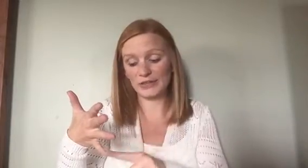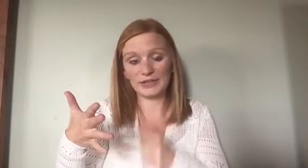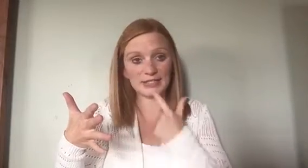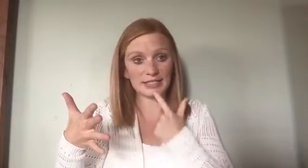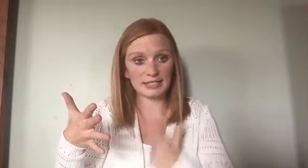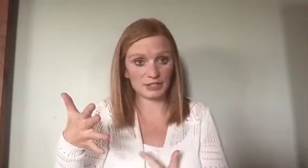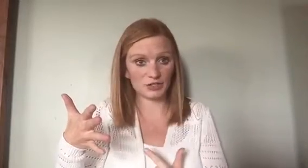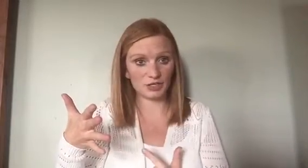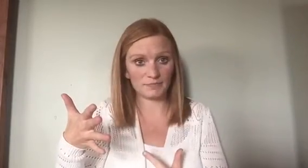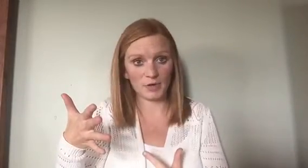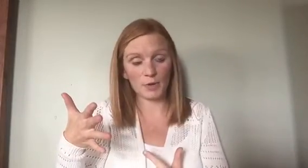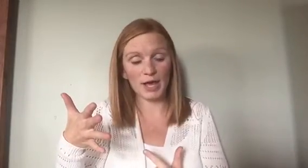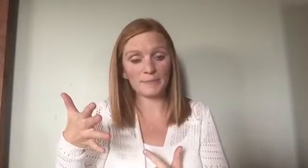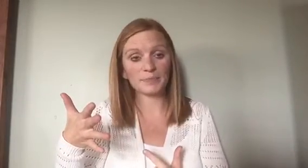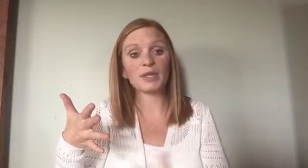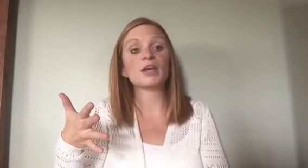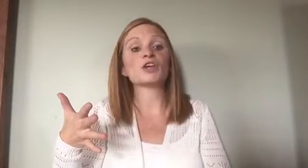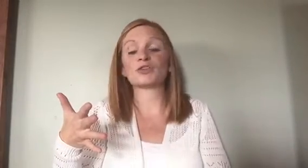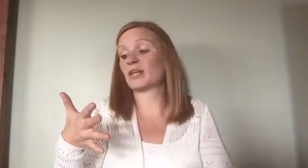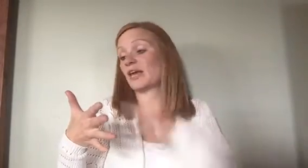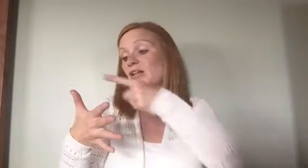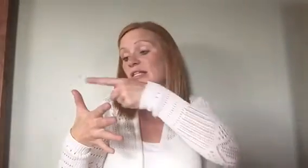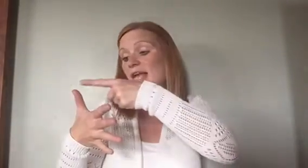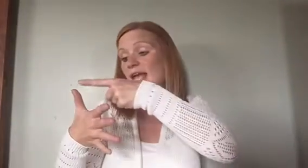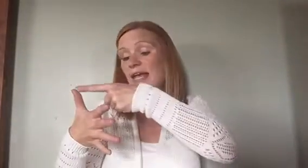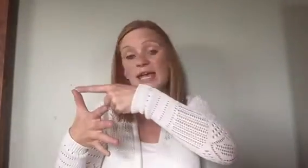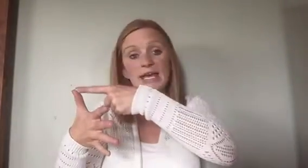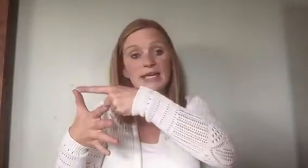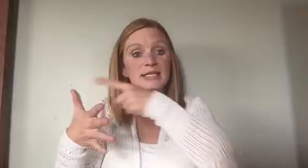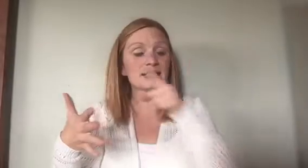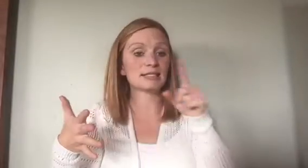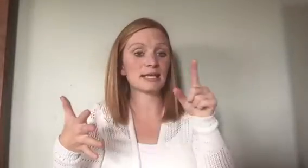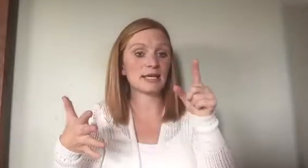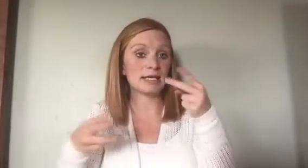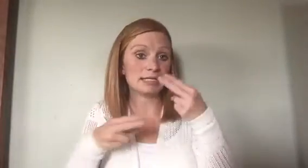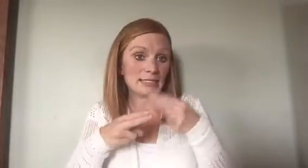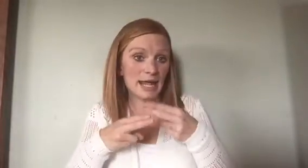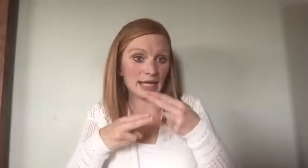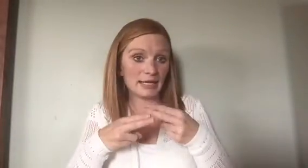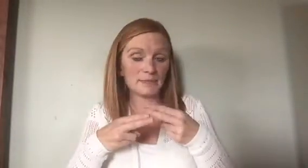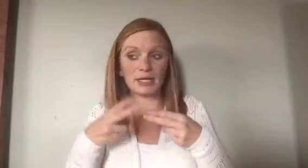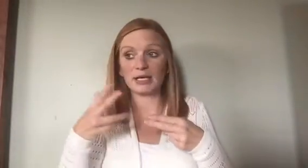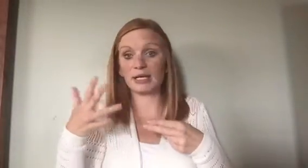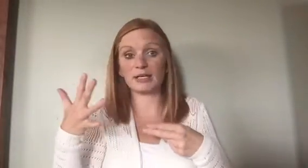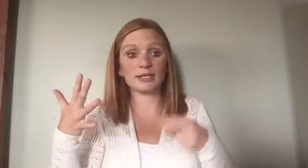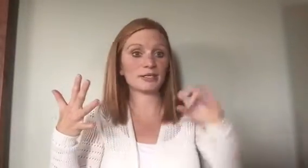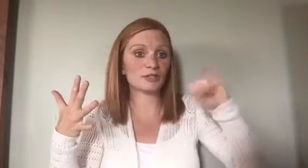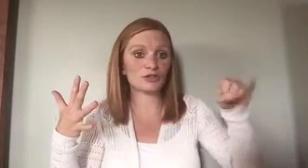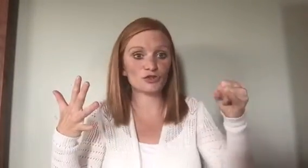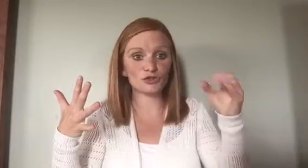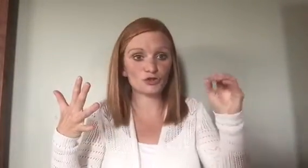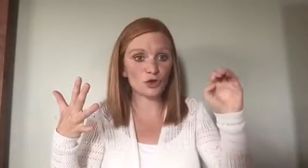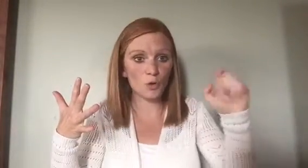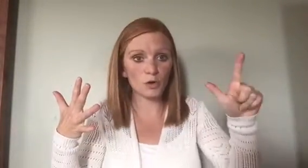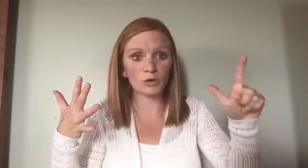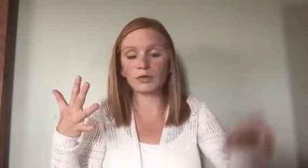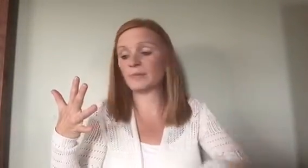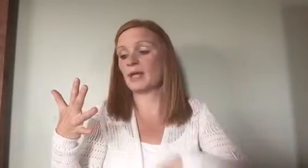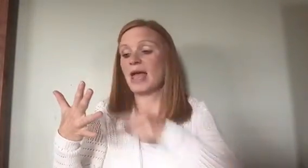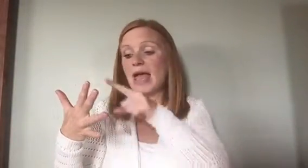this is a sister, okay? So then I could say his name is Joel,